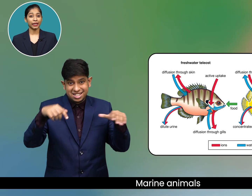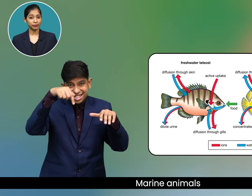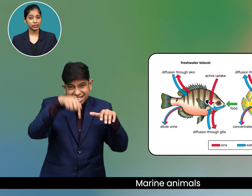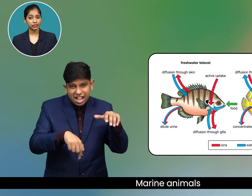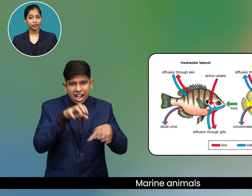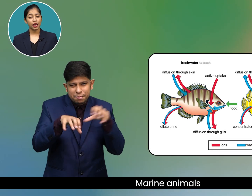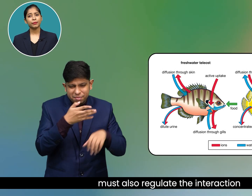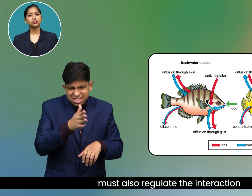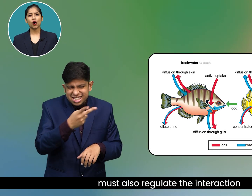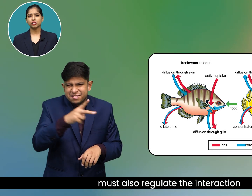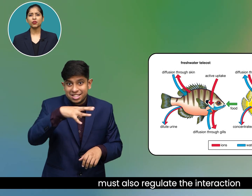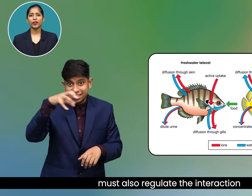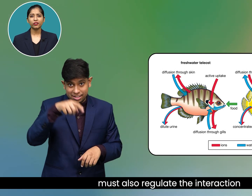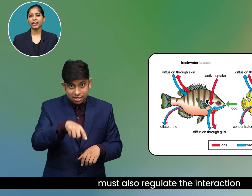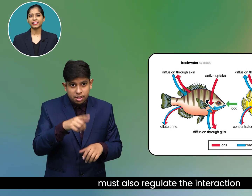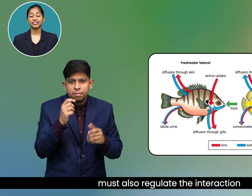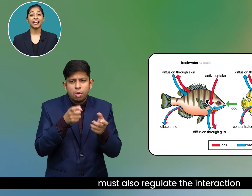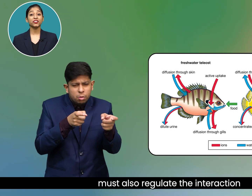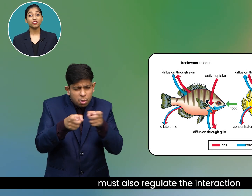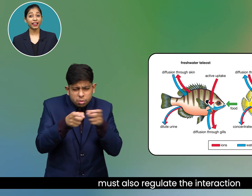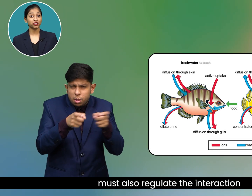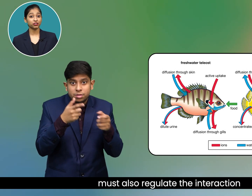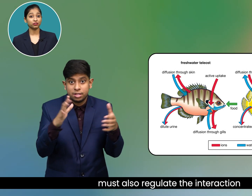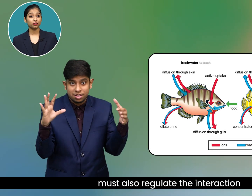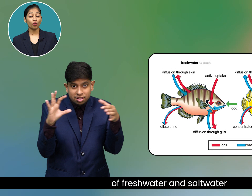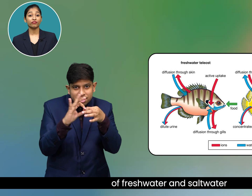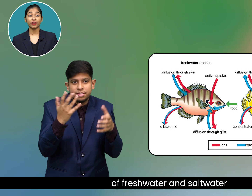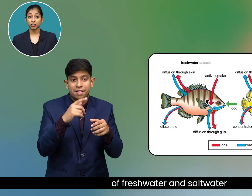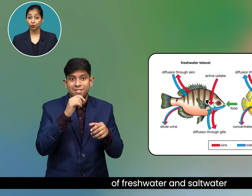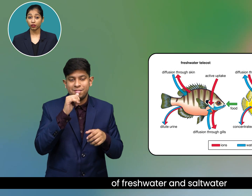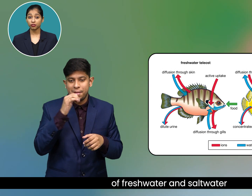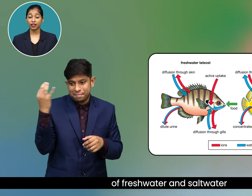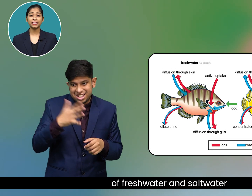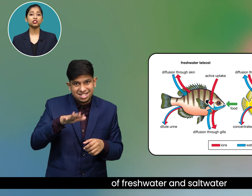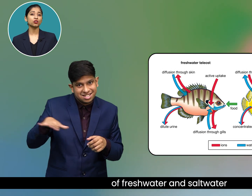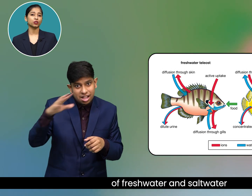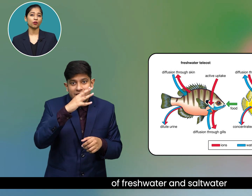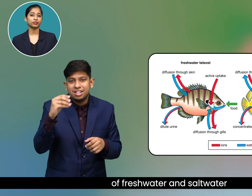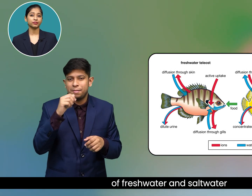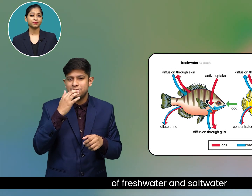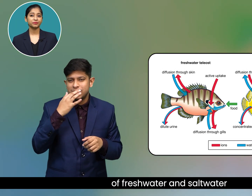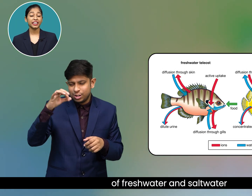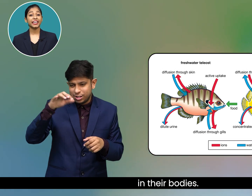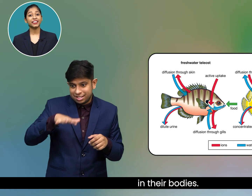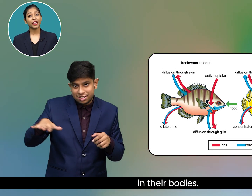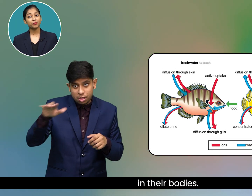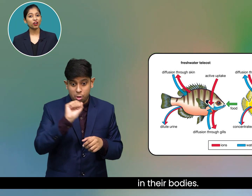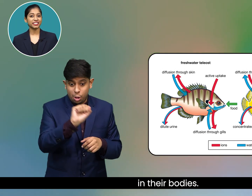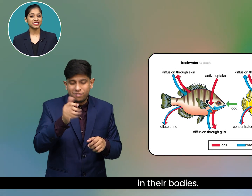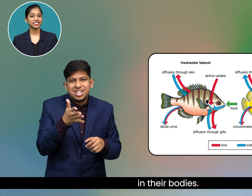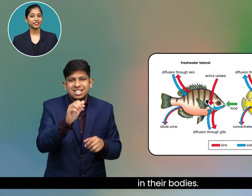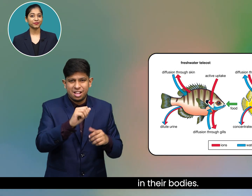Marine animals must also regulate the interaction of fresh water and salt water in